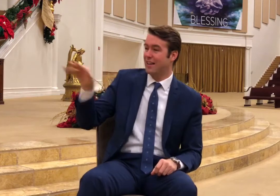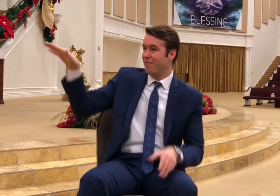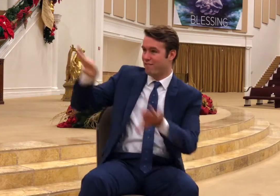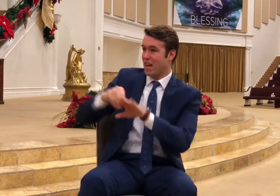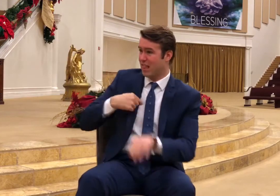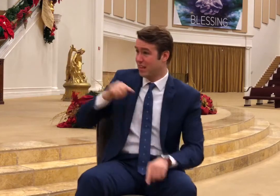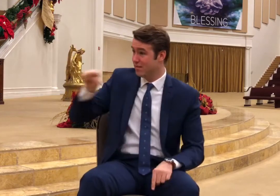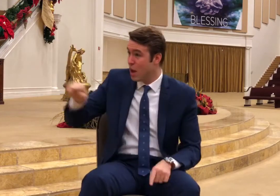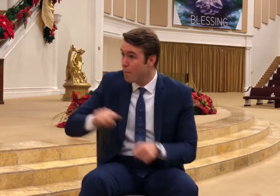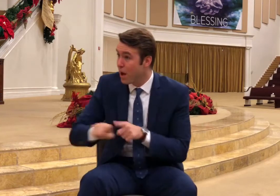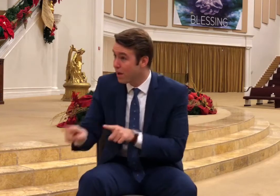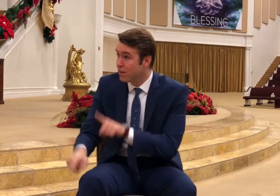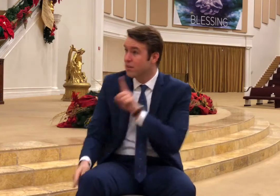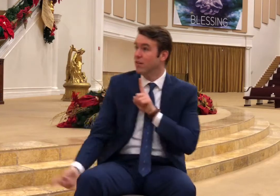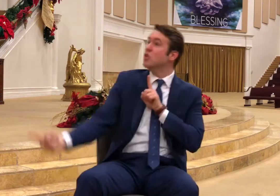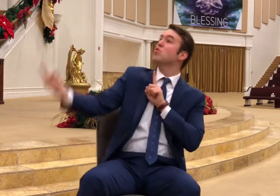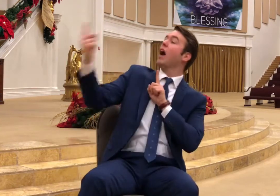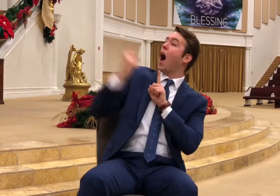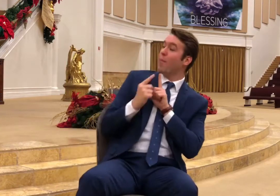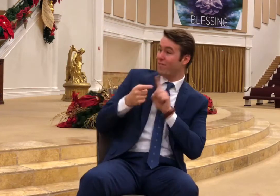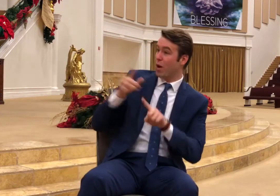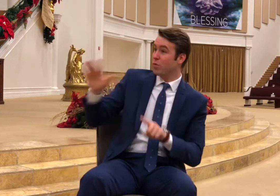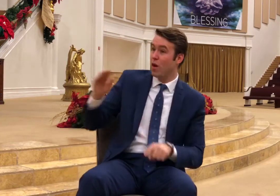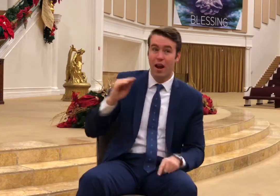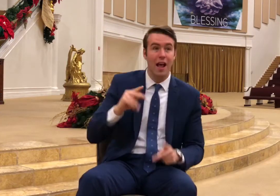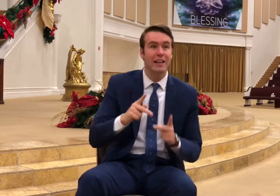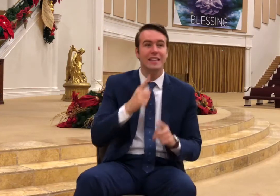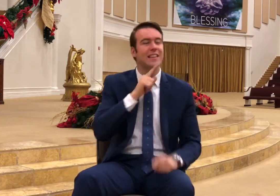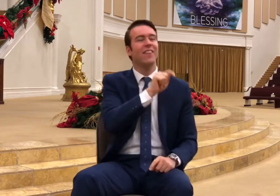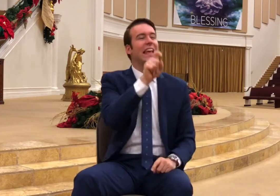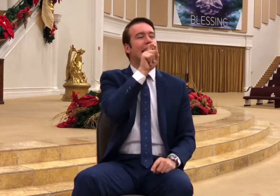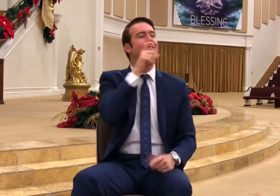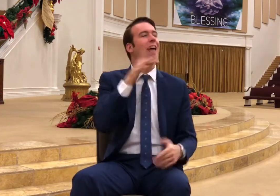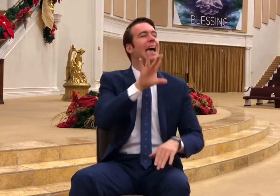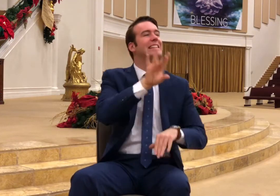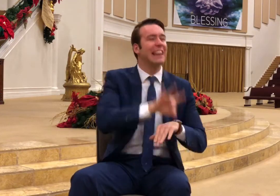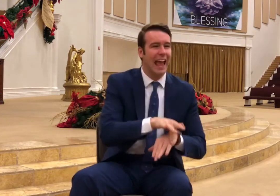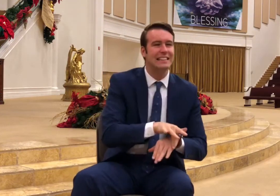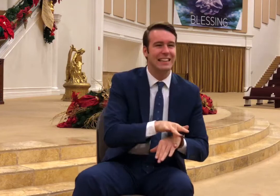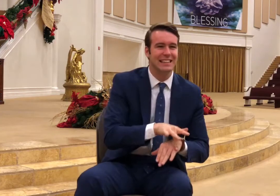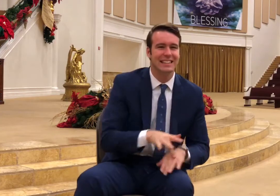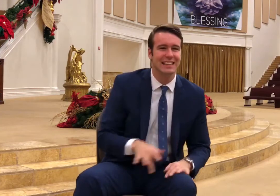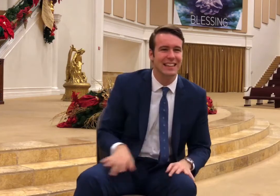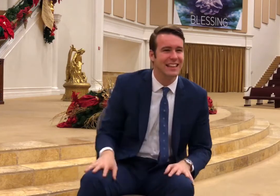"Now you're at my home." And he said, "The eagle has landed."